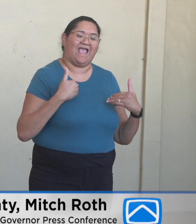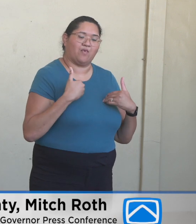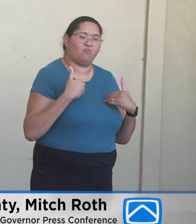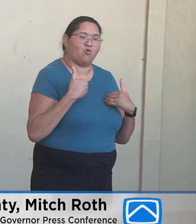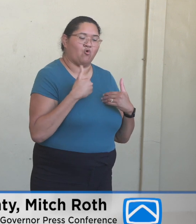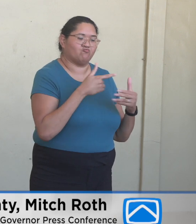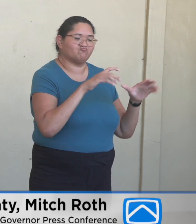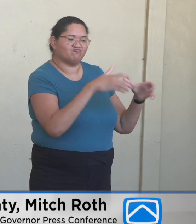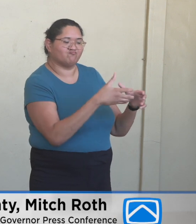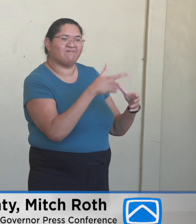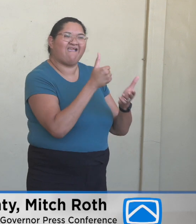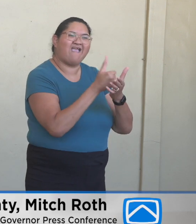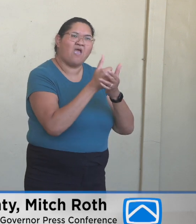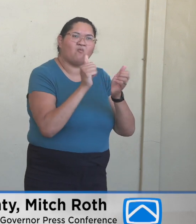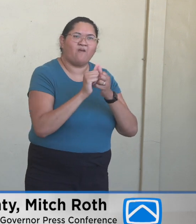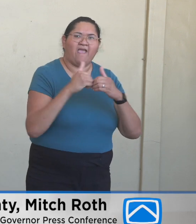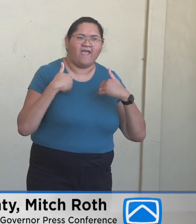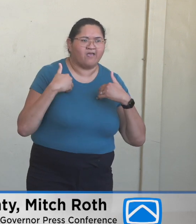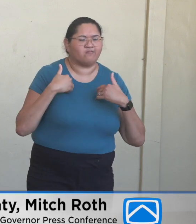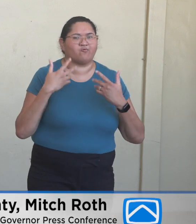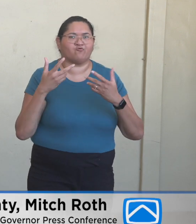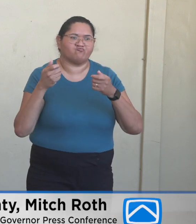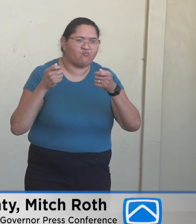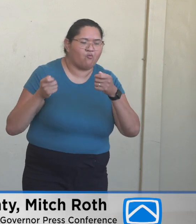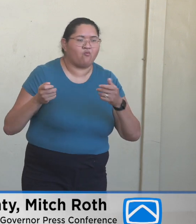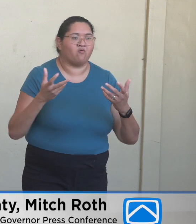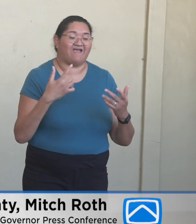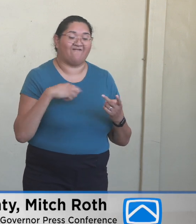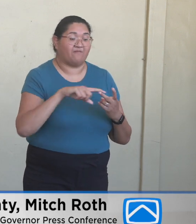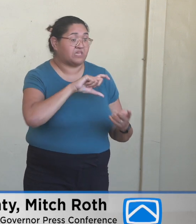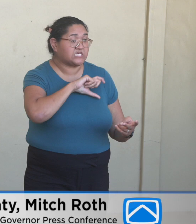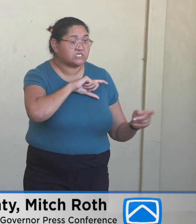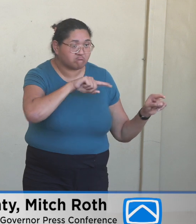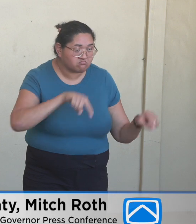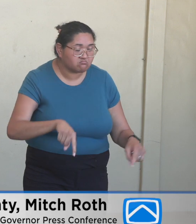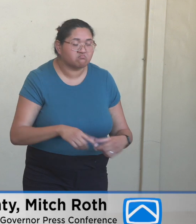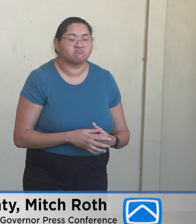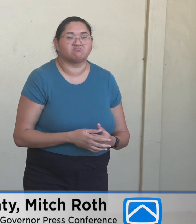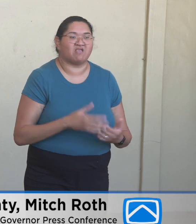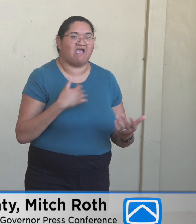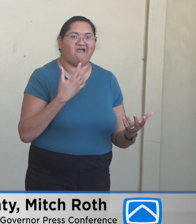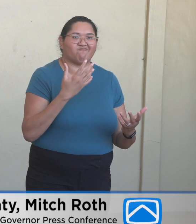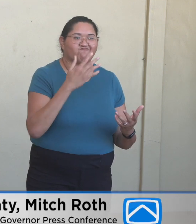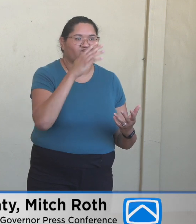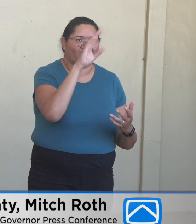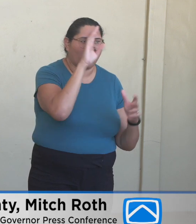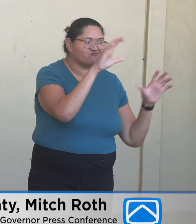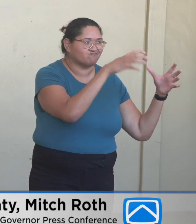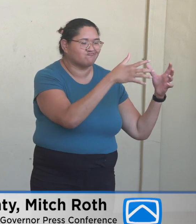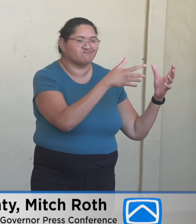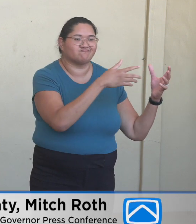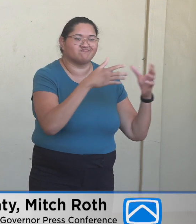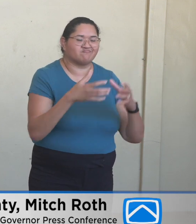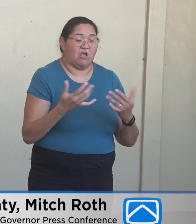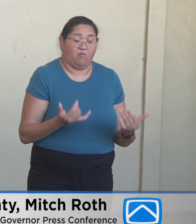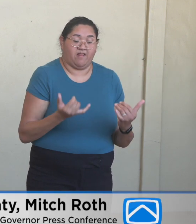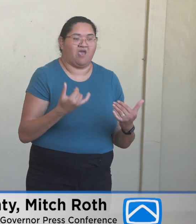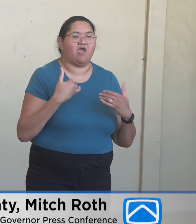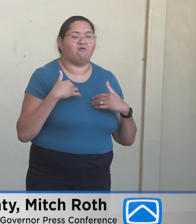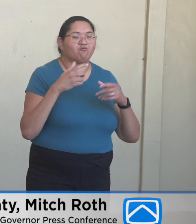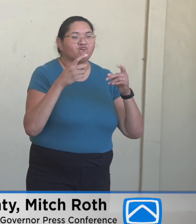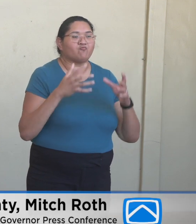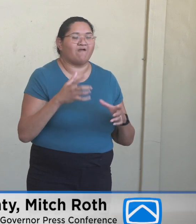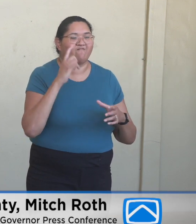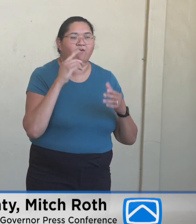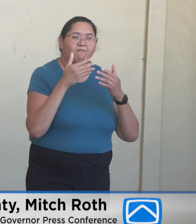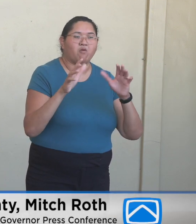control, to help out with animal control. We've had police come, I believe we had fire. Currently, we have our Director